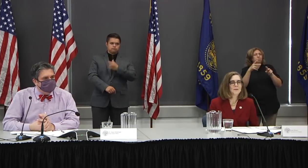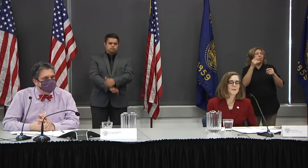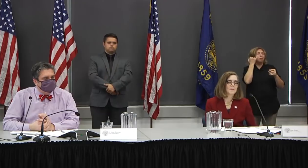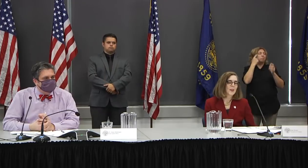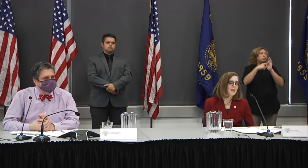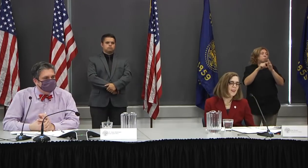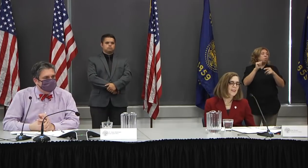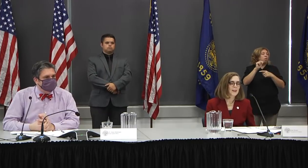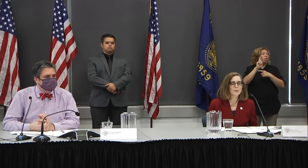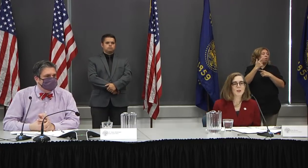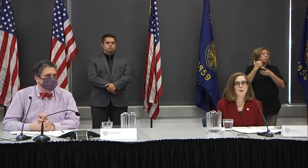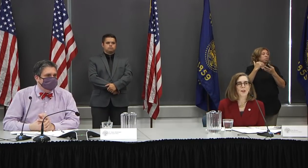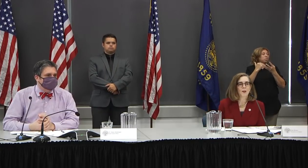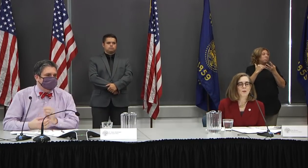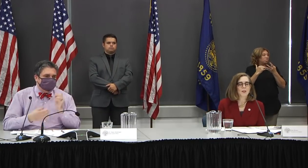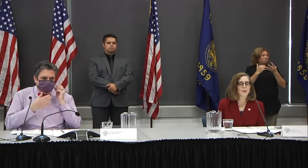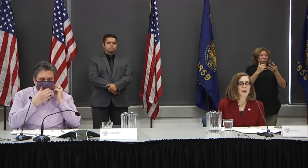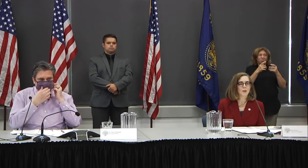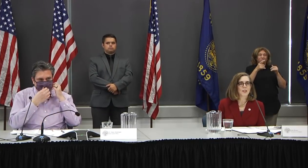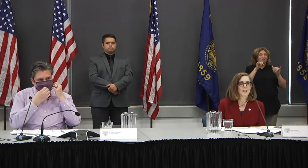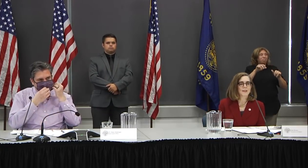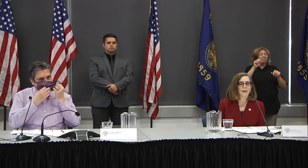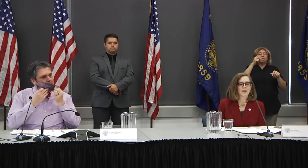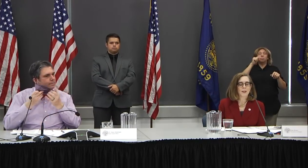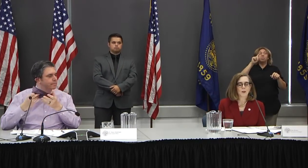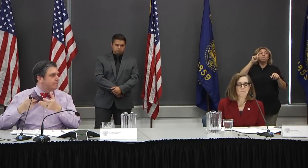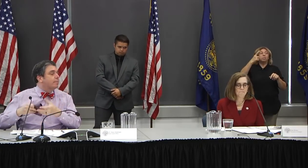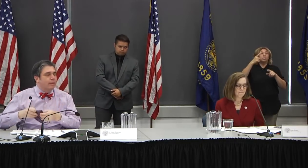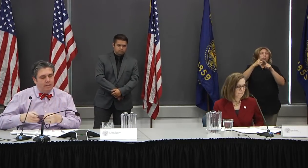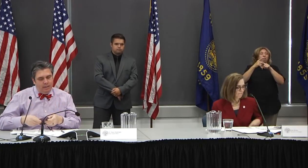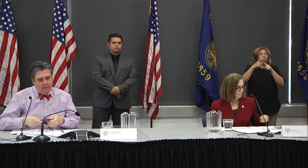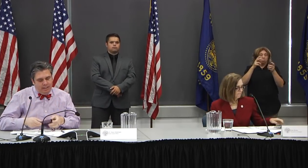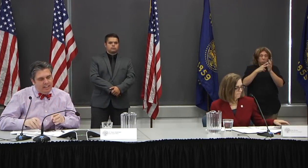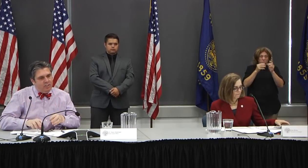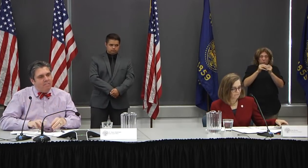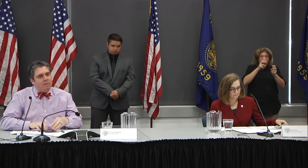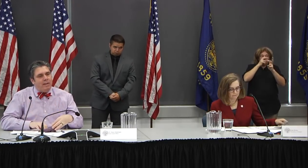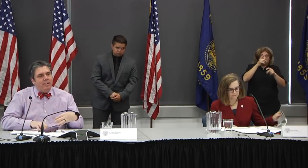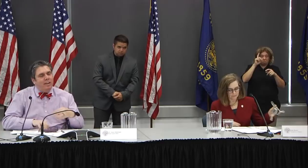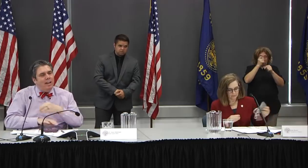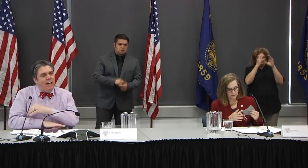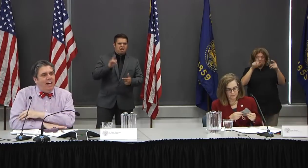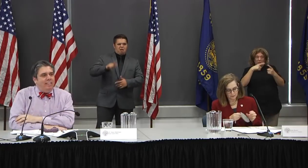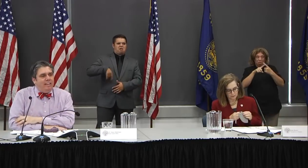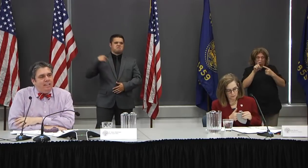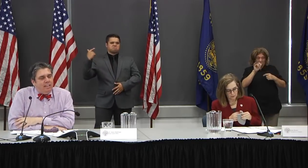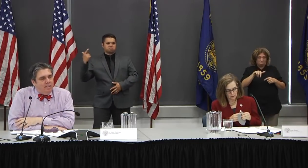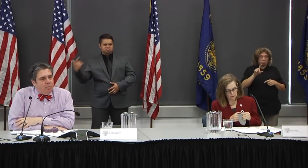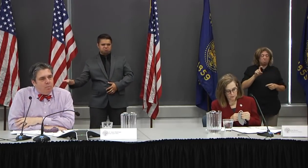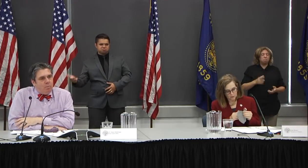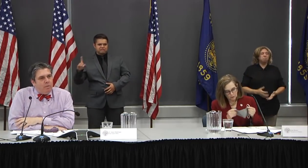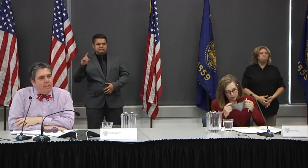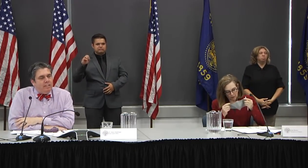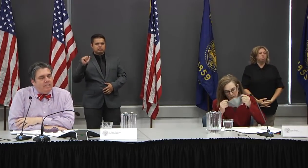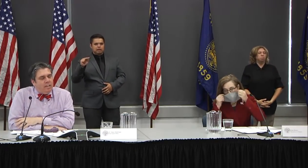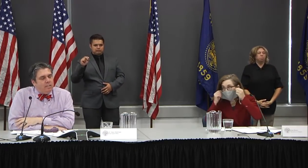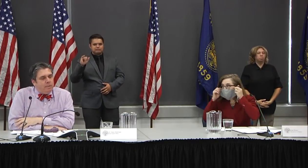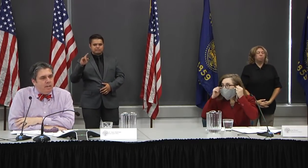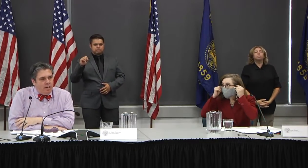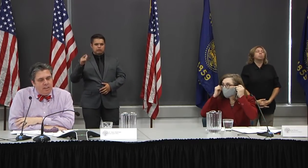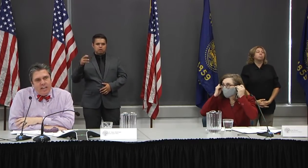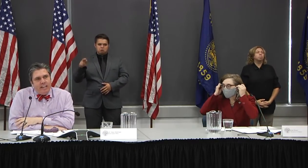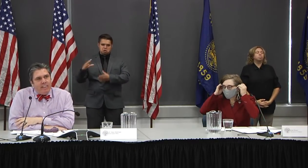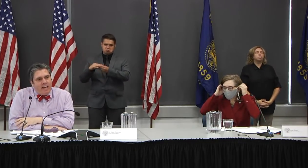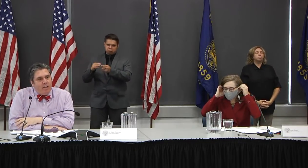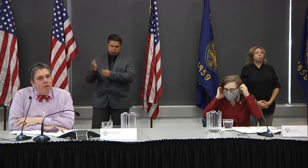restrictions? Thanks. I'm going to turn that over to Dr. Dean Seidlinger. Thank you, Governor Brown. I think, it's hard to put